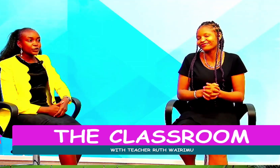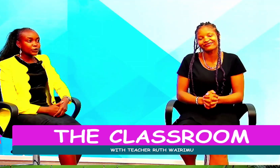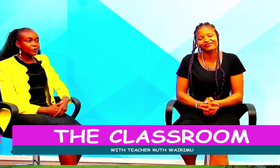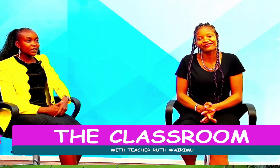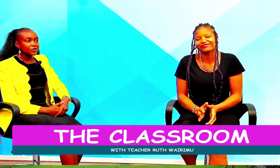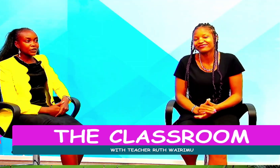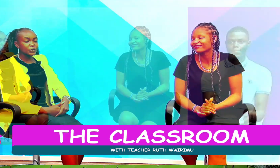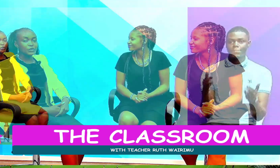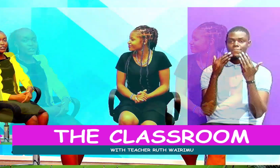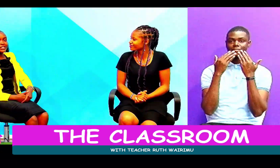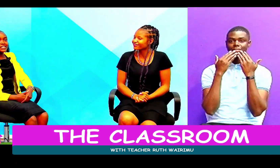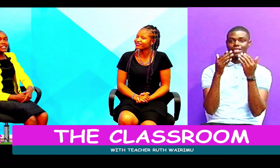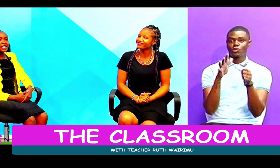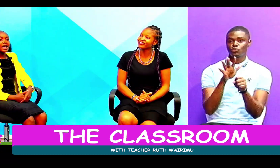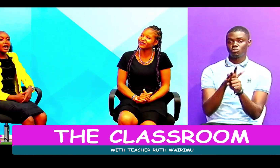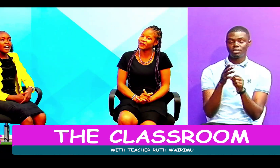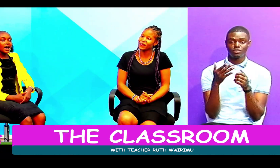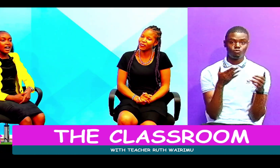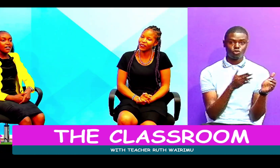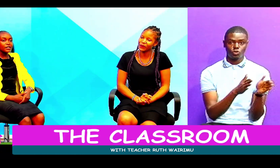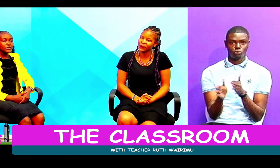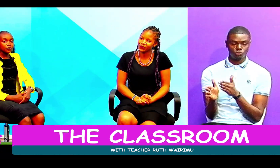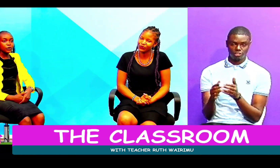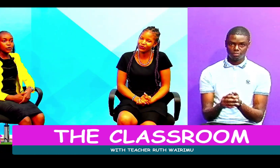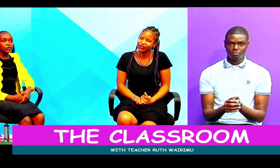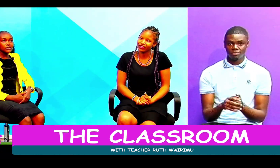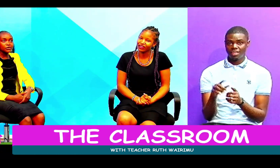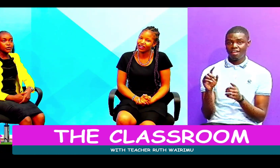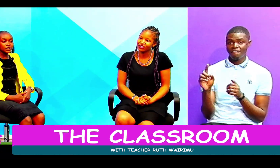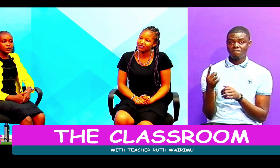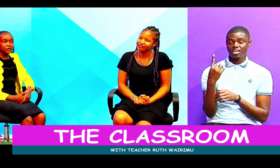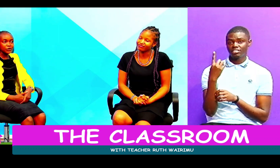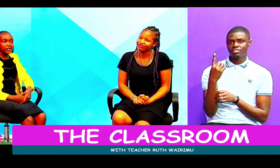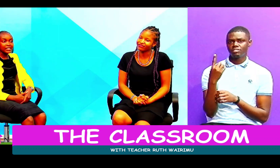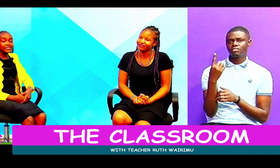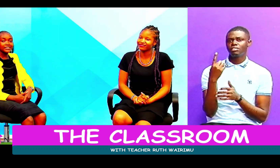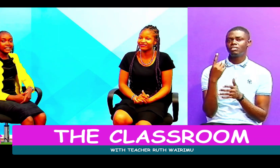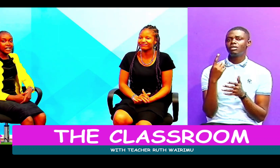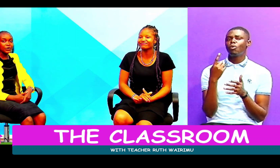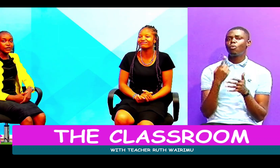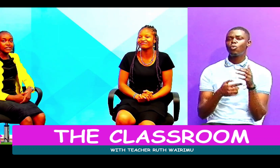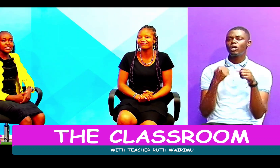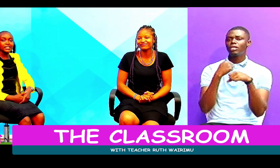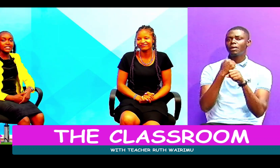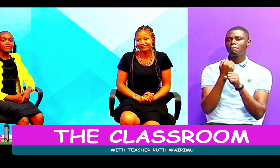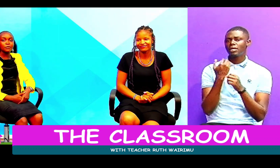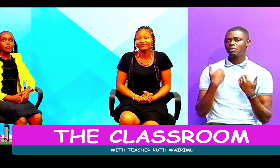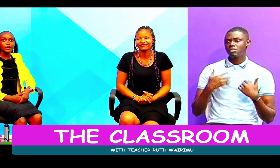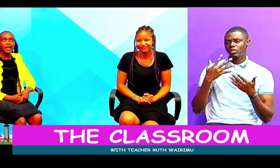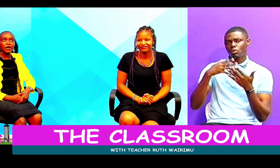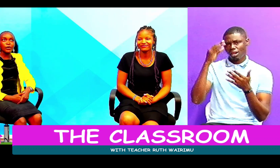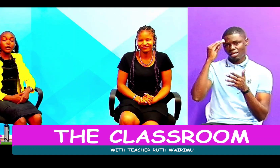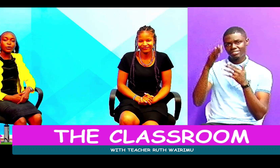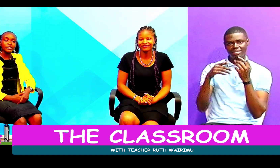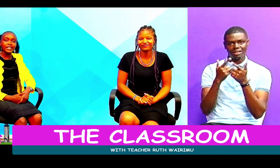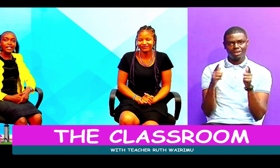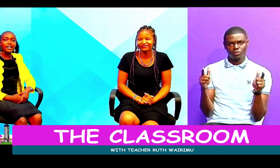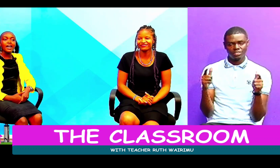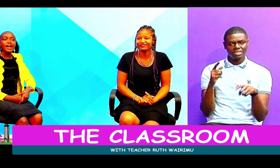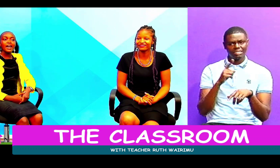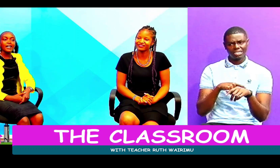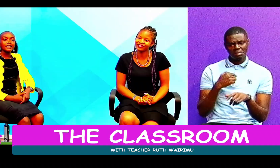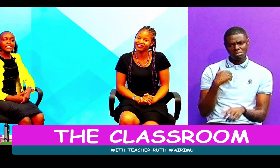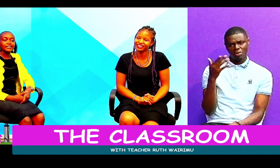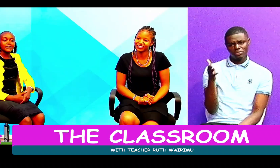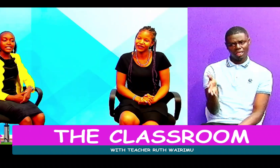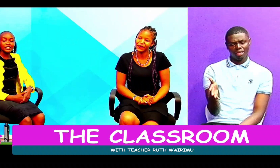Thank you so much for the opportunity. First of all, what forced me to learn sign language is that when I was young,